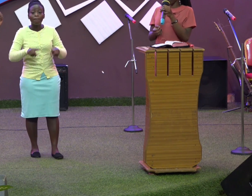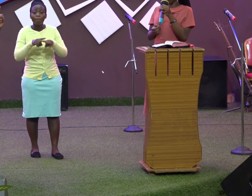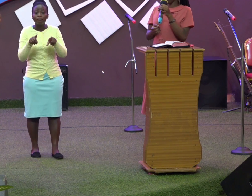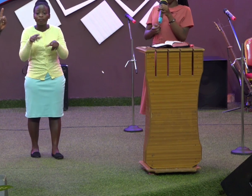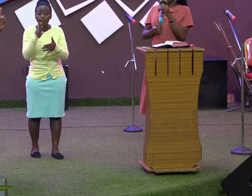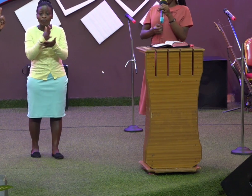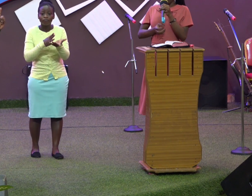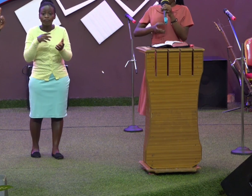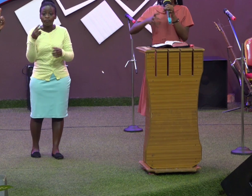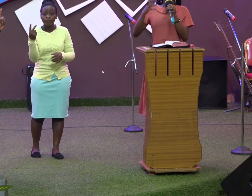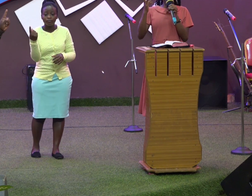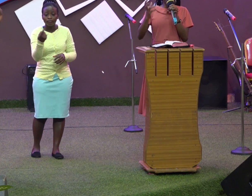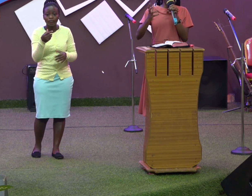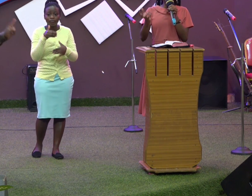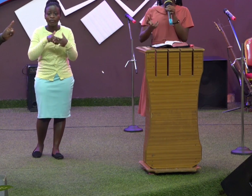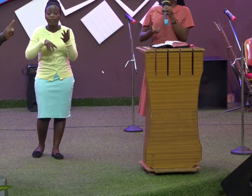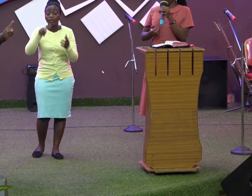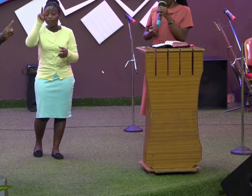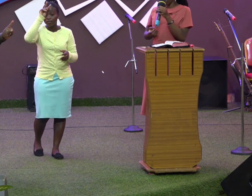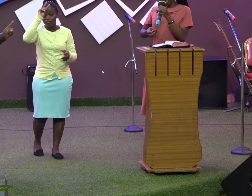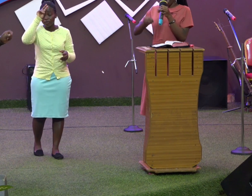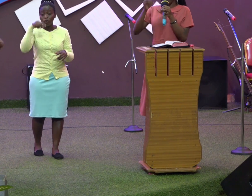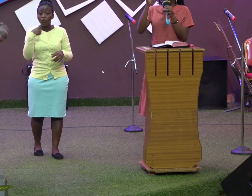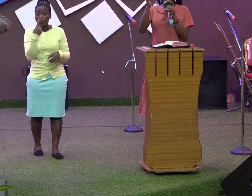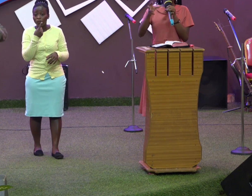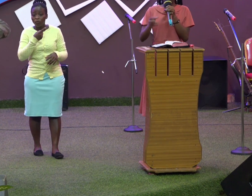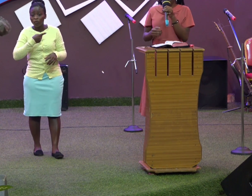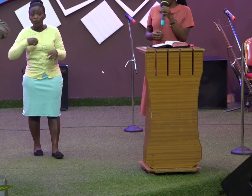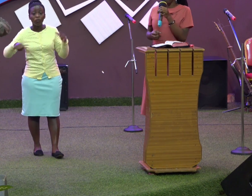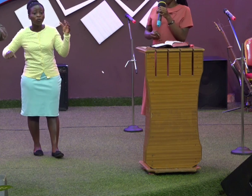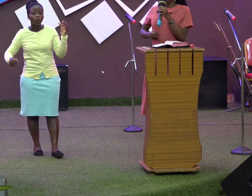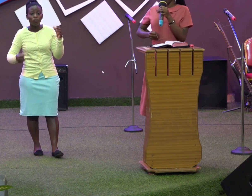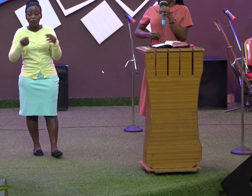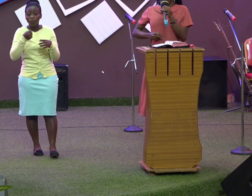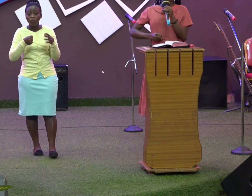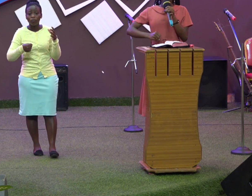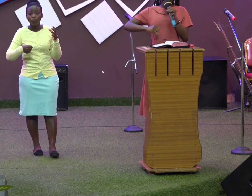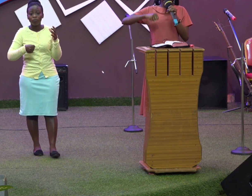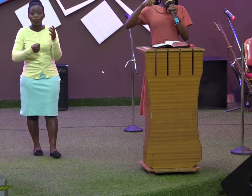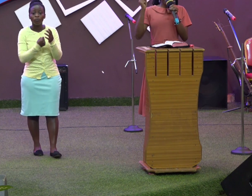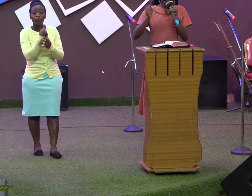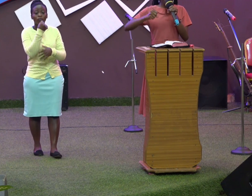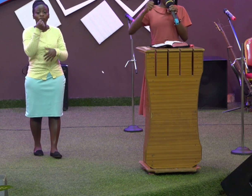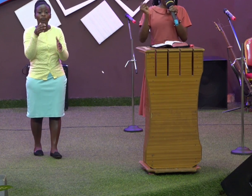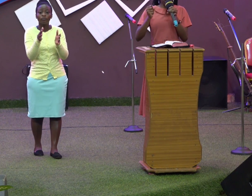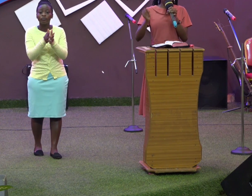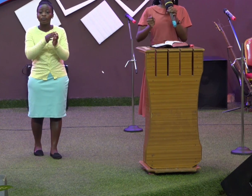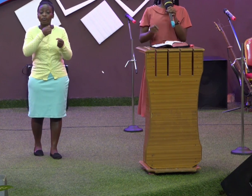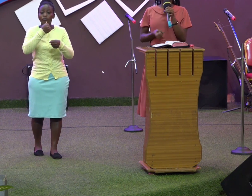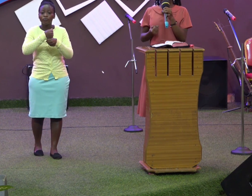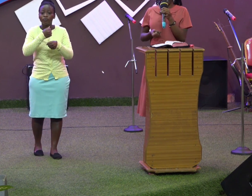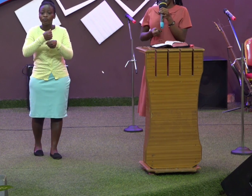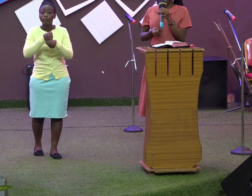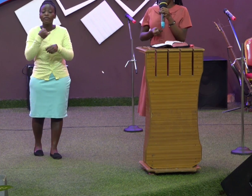village. Akeera n'avuga akagaali. Who wakes up and raises his bicycle. And then go to the farm. They become so